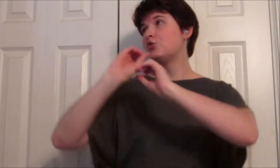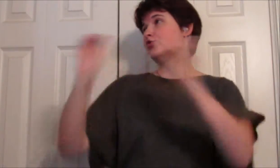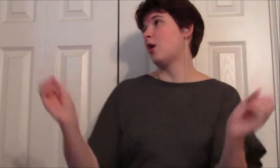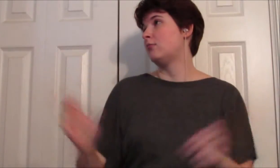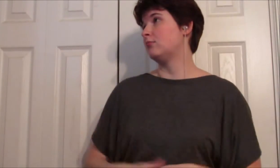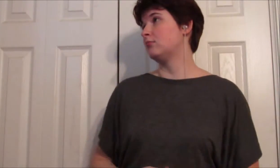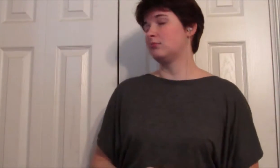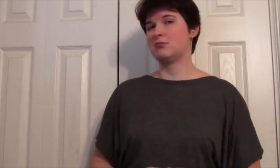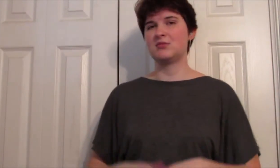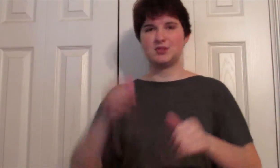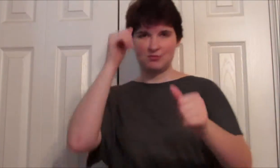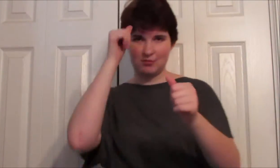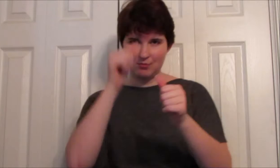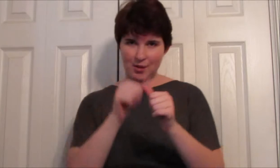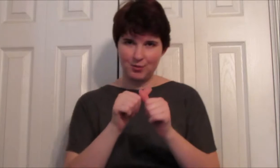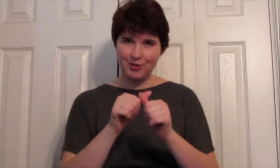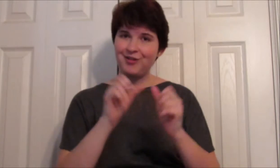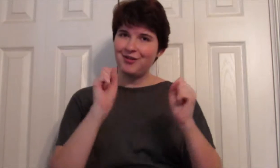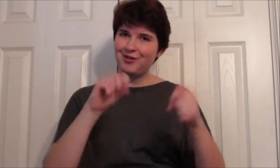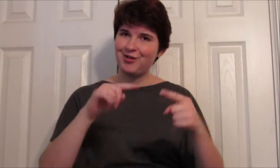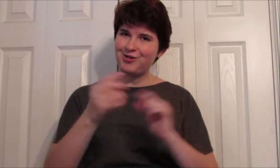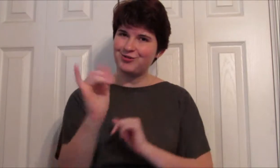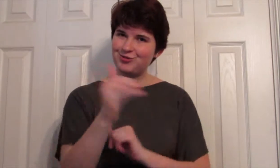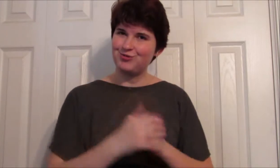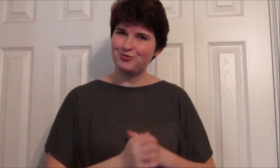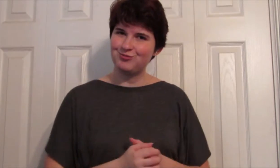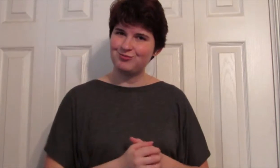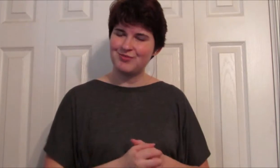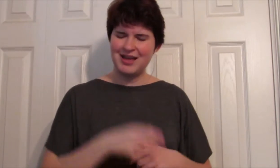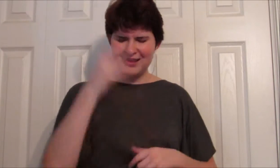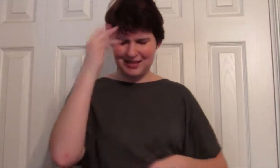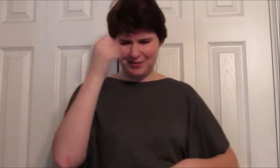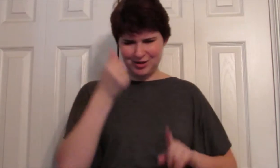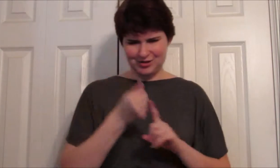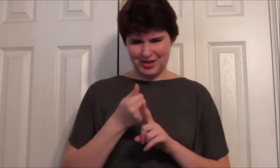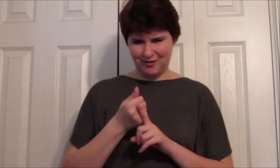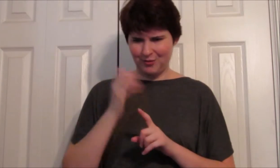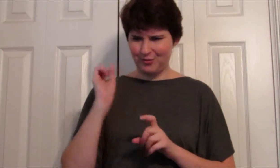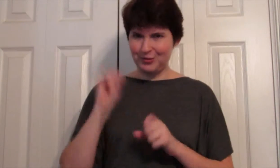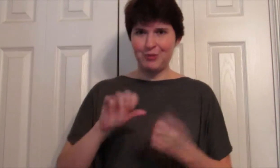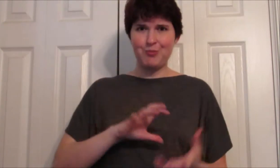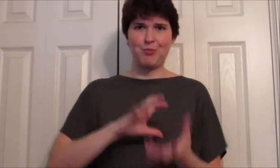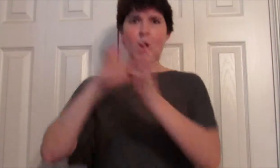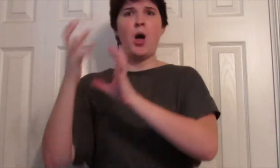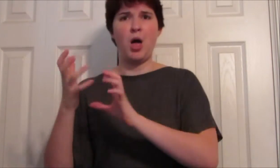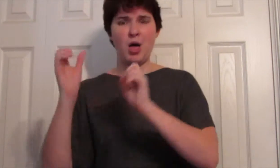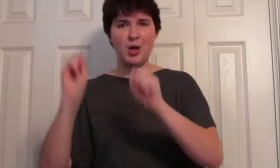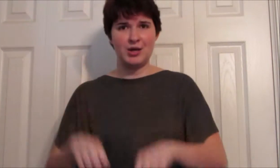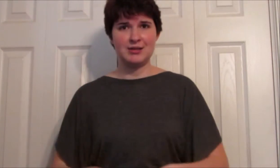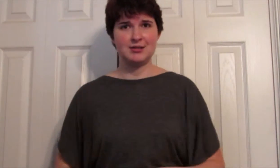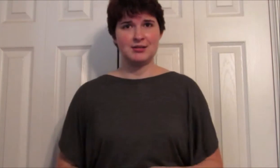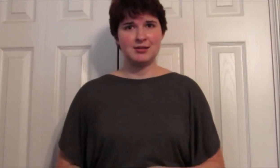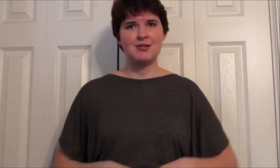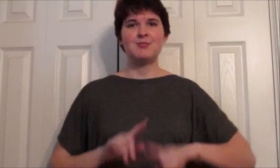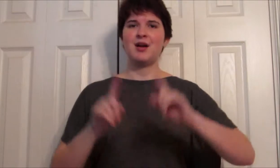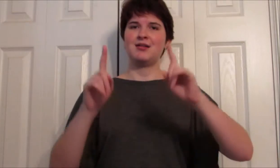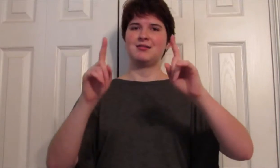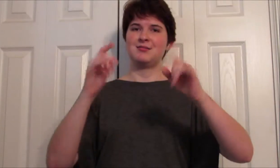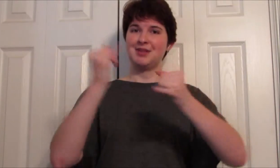Just remember, that sword cuts both ways. Think about it. I mean, it could really get out of hand. But by the end, if you're all still